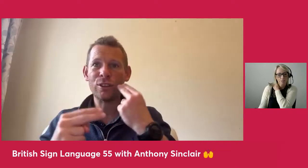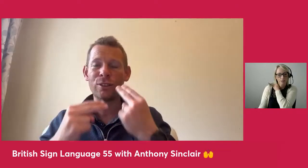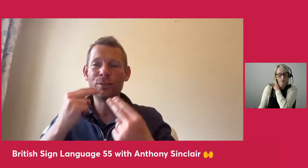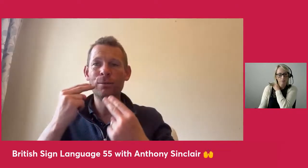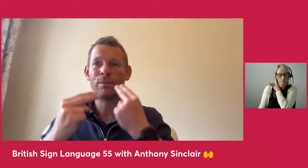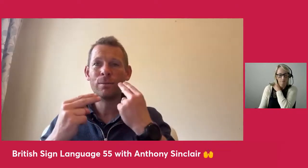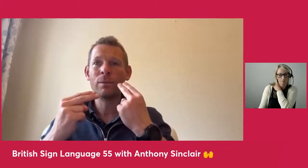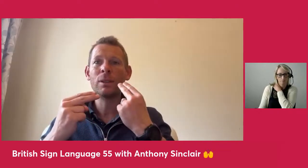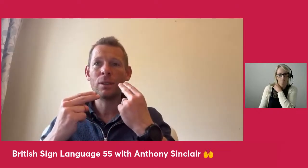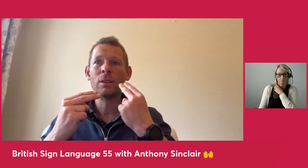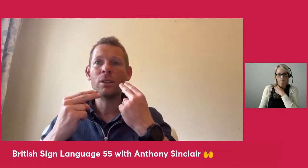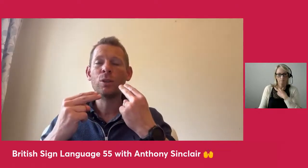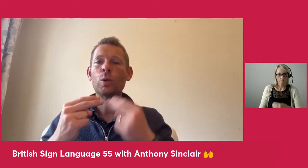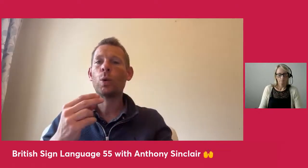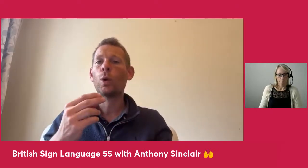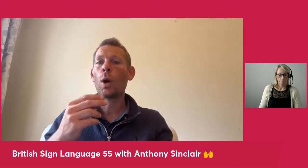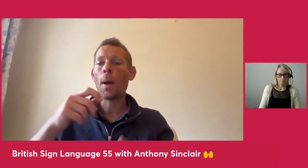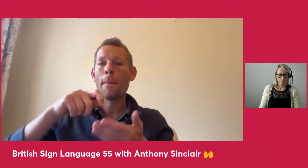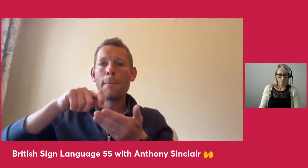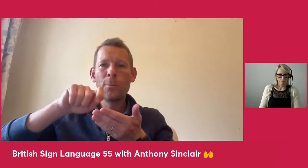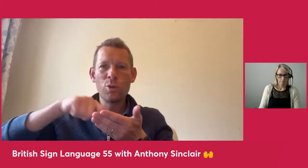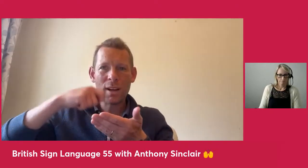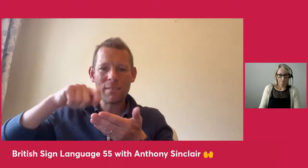time for dinner.